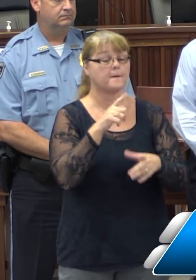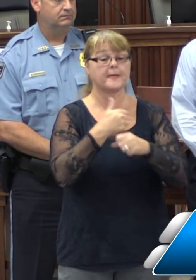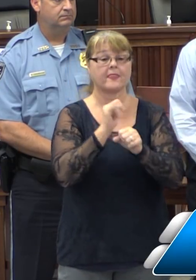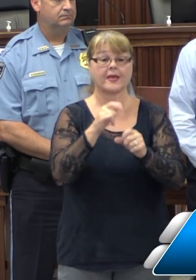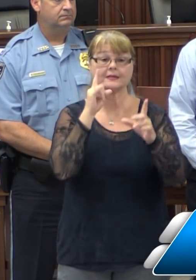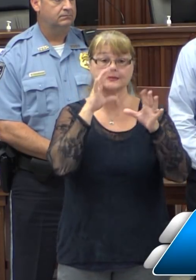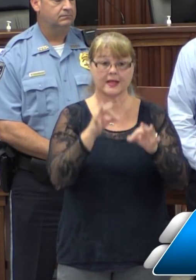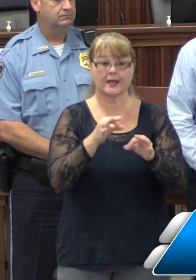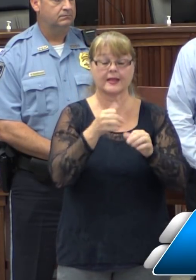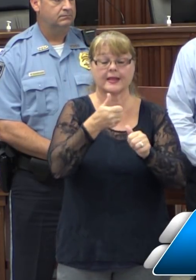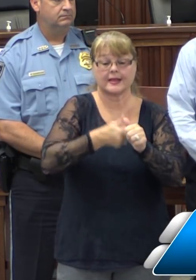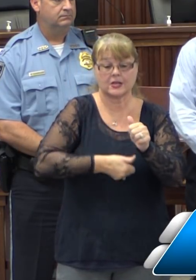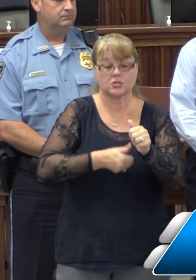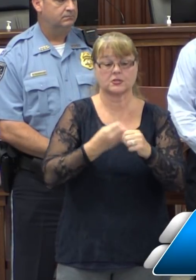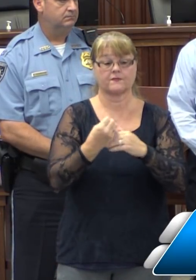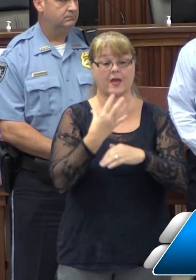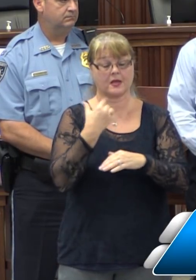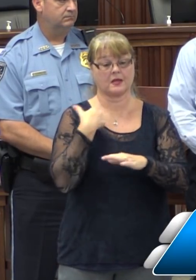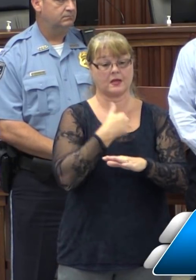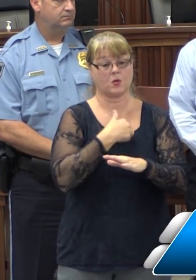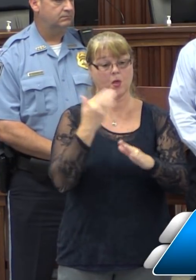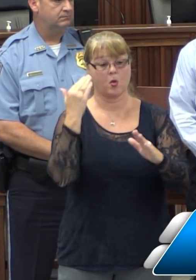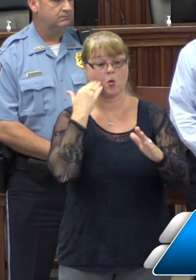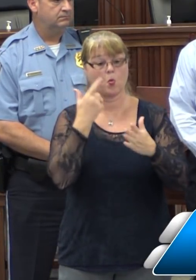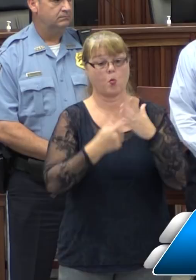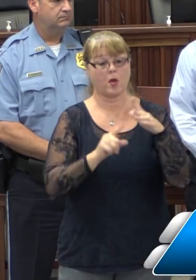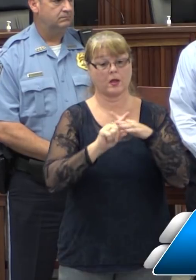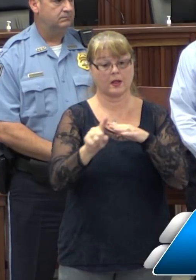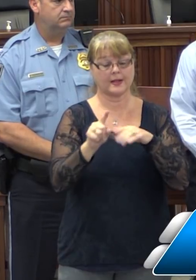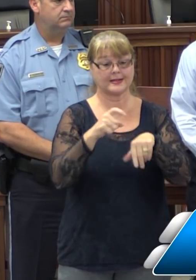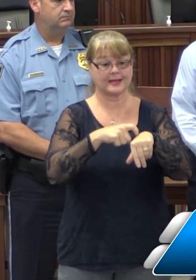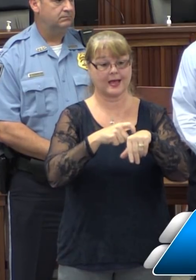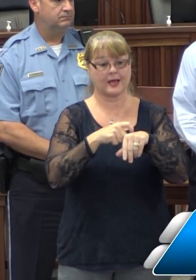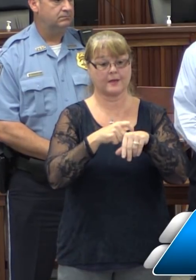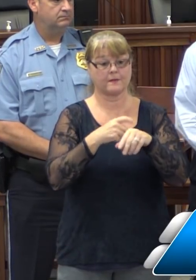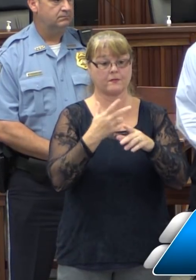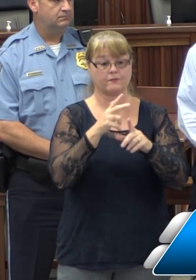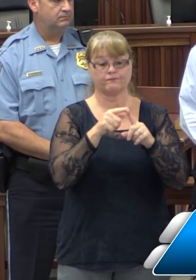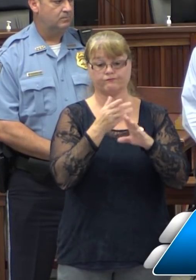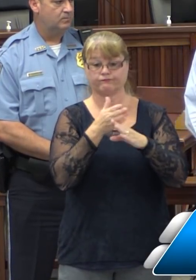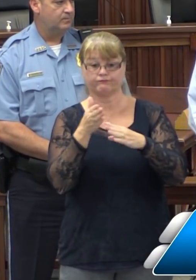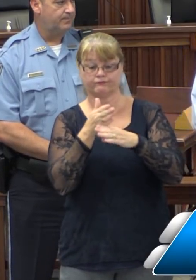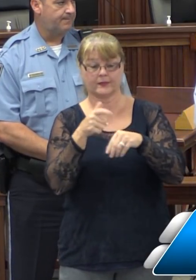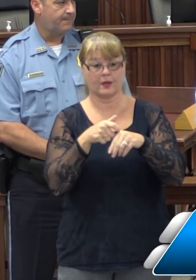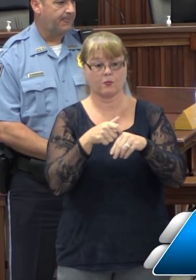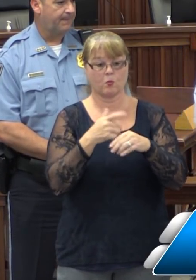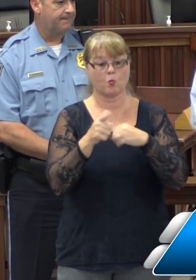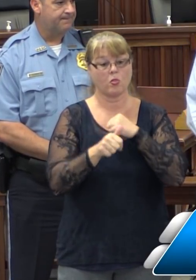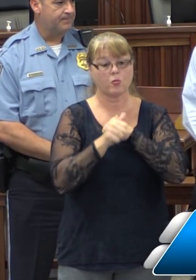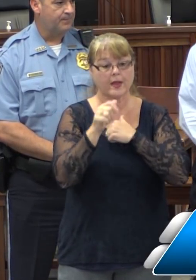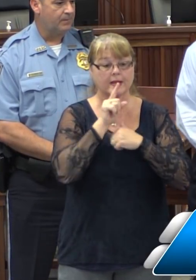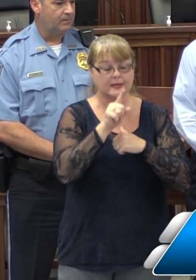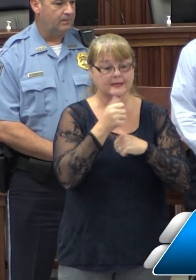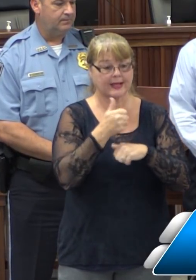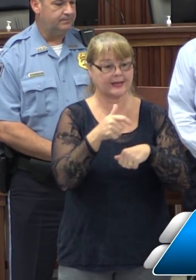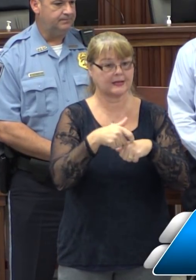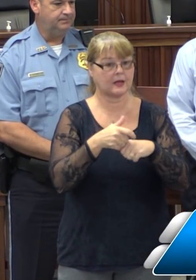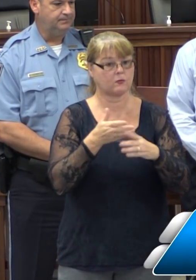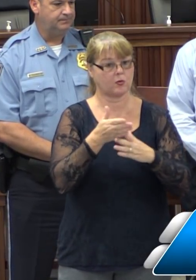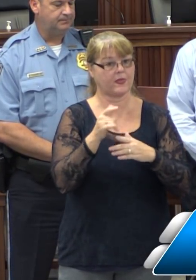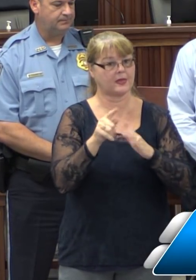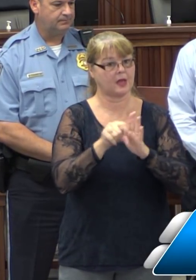determination after every advisory. We are aware of what the evacuation clearance times are. We are aware of what the threat is at any given time along